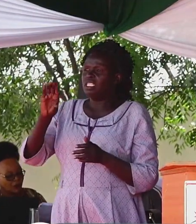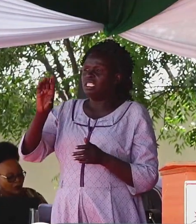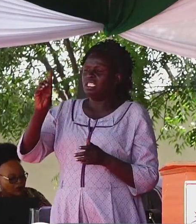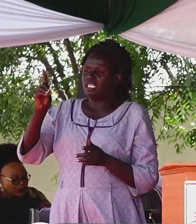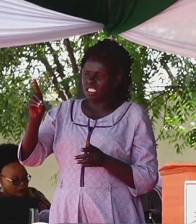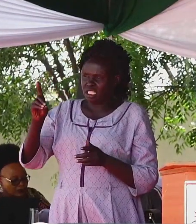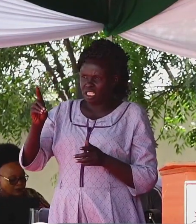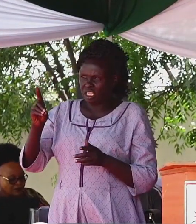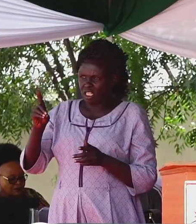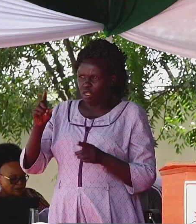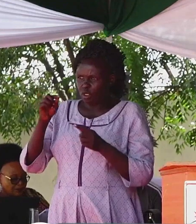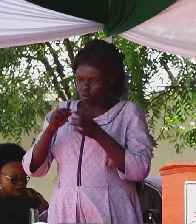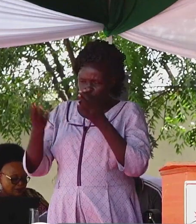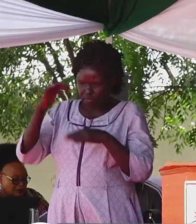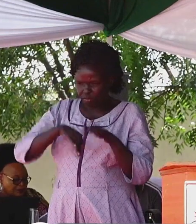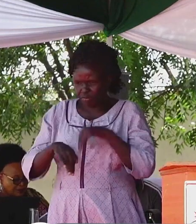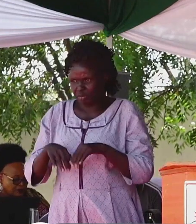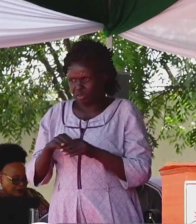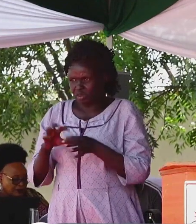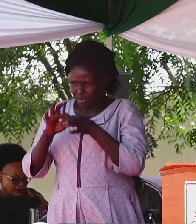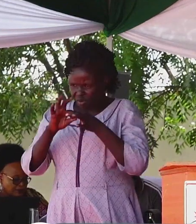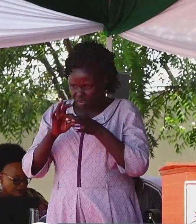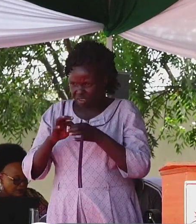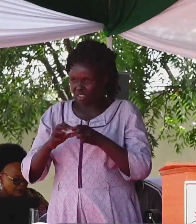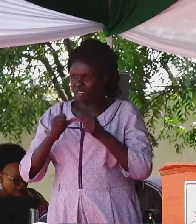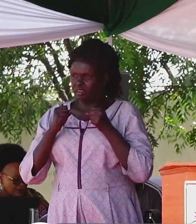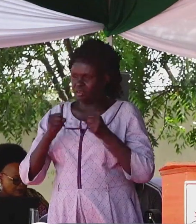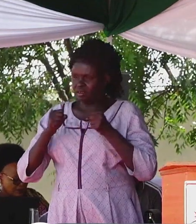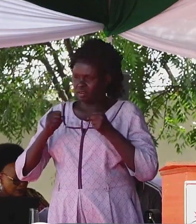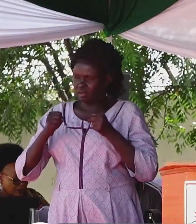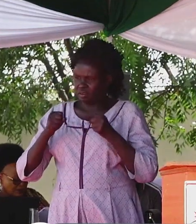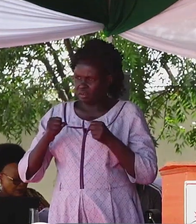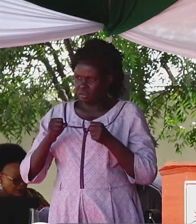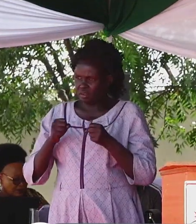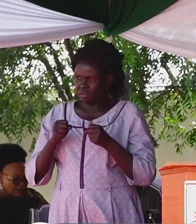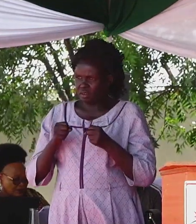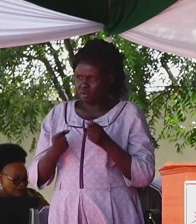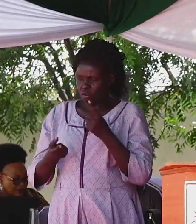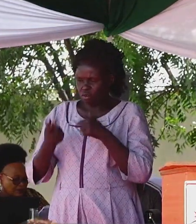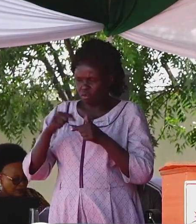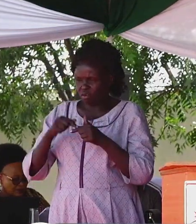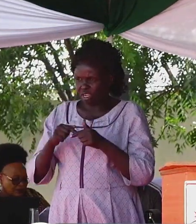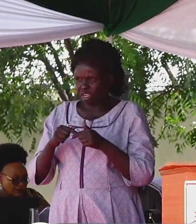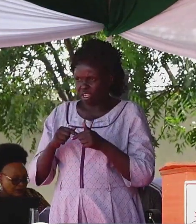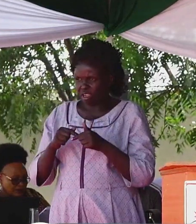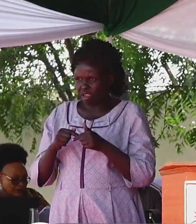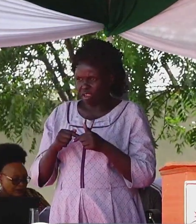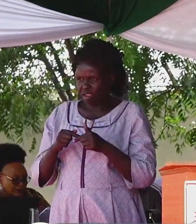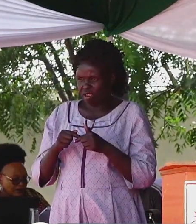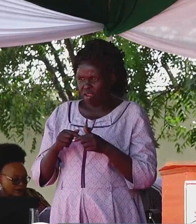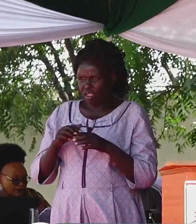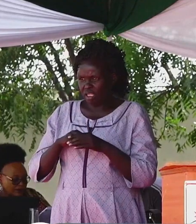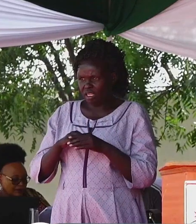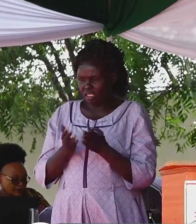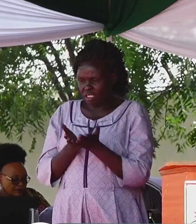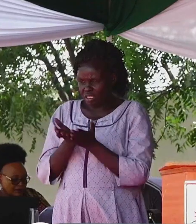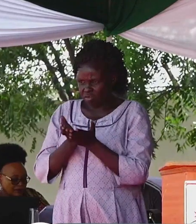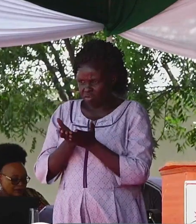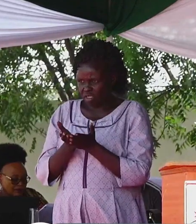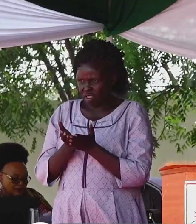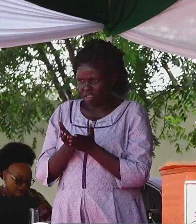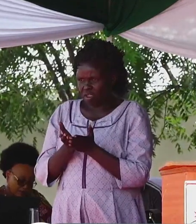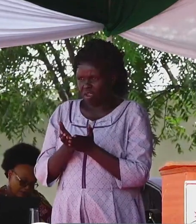engage in coordinated efforts and interventions to overcome fragmentation of services and